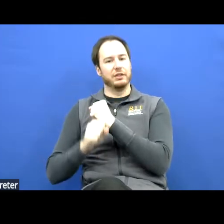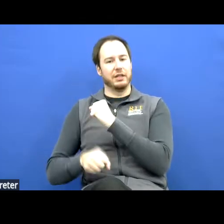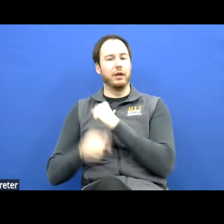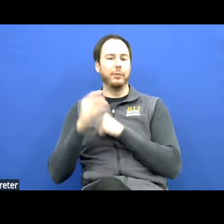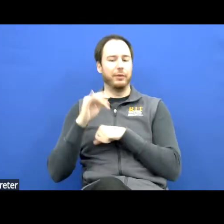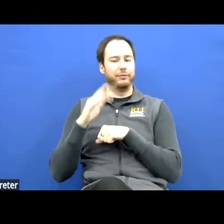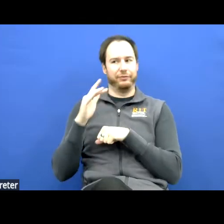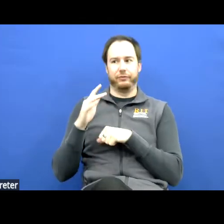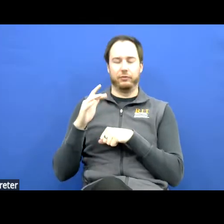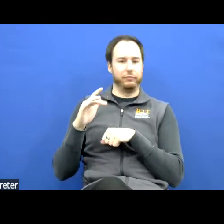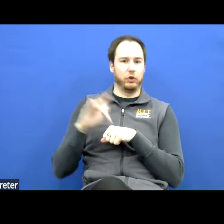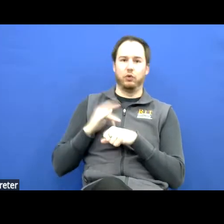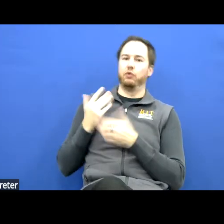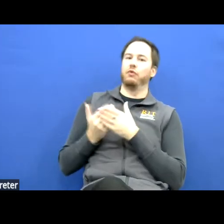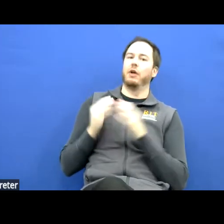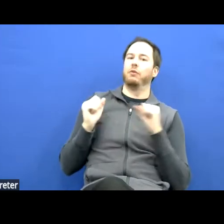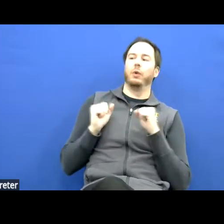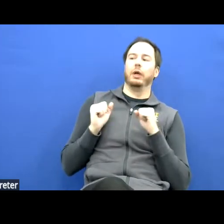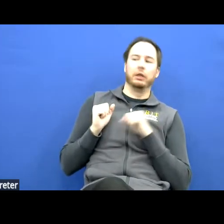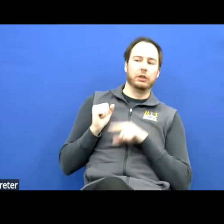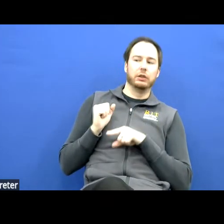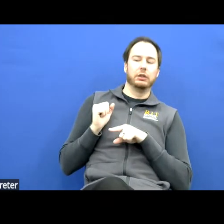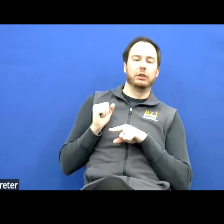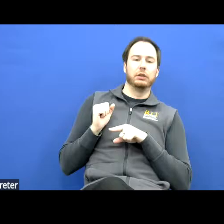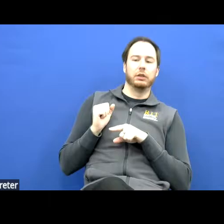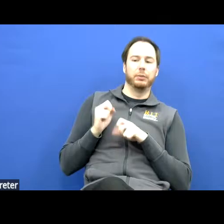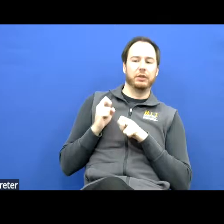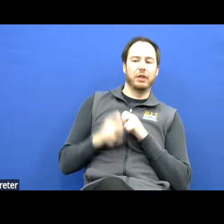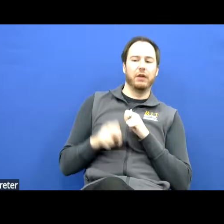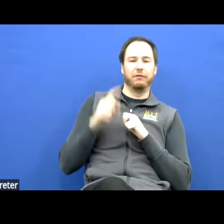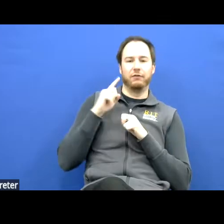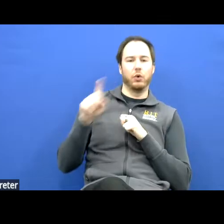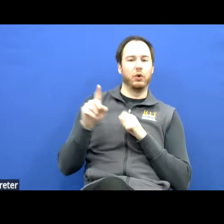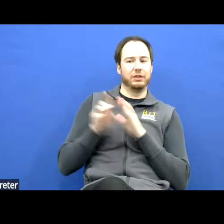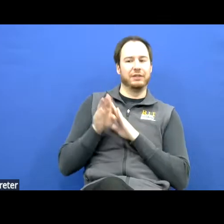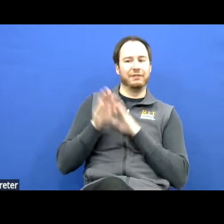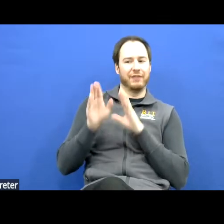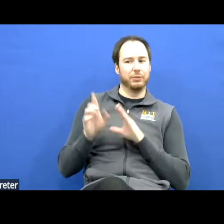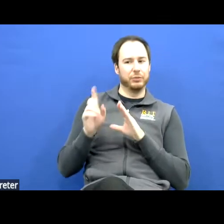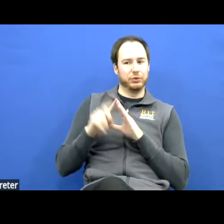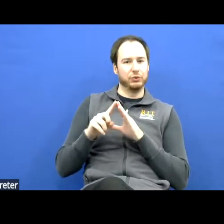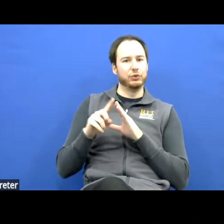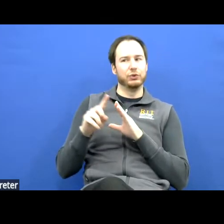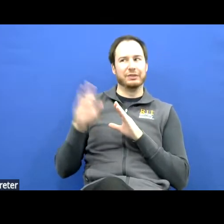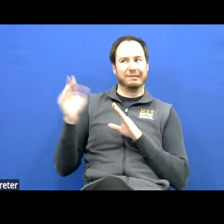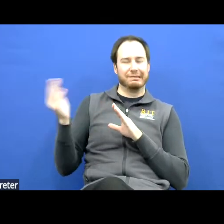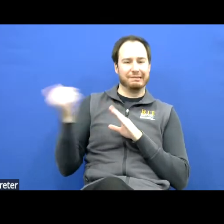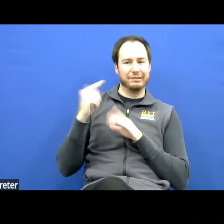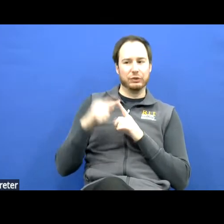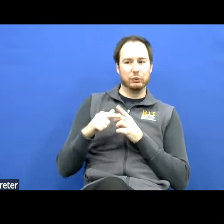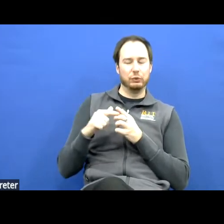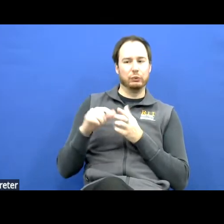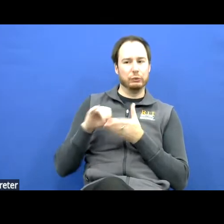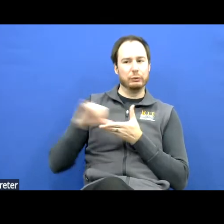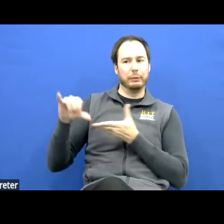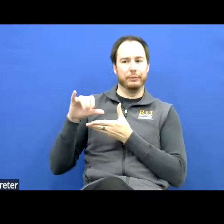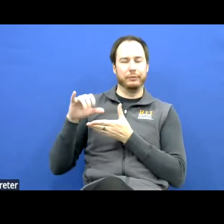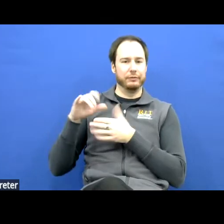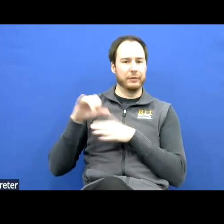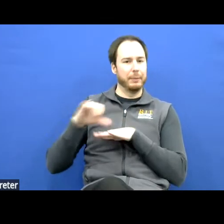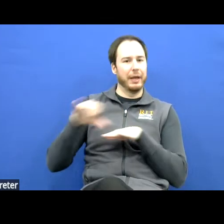early winter, it's been tough for the developers to get a paving crew to get out there and get it done.